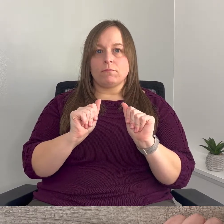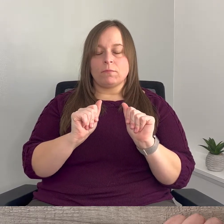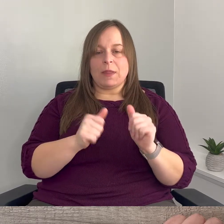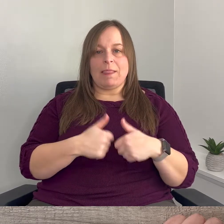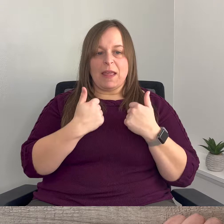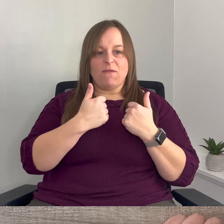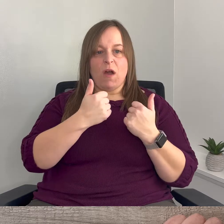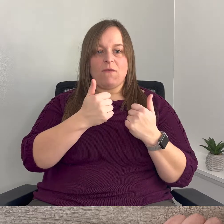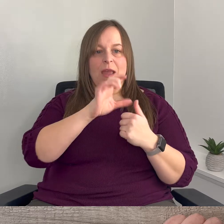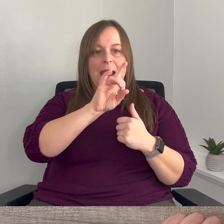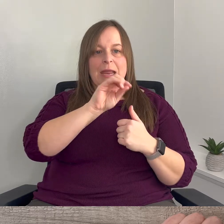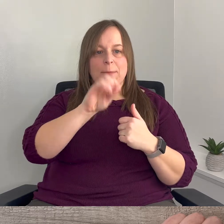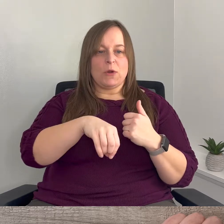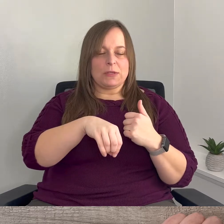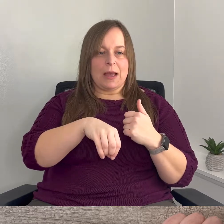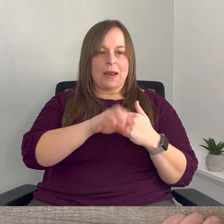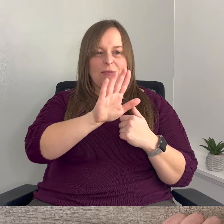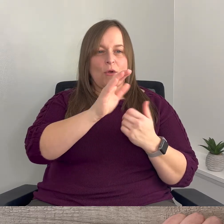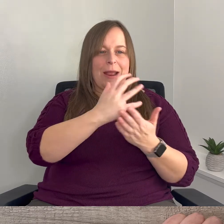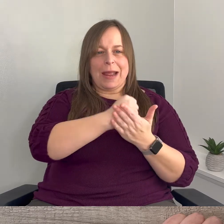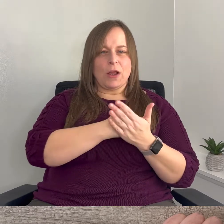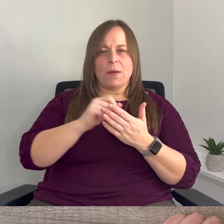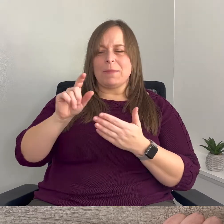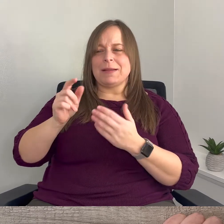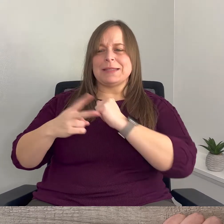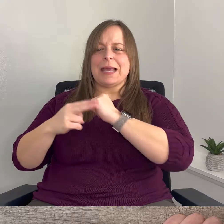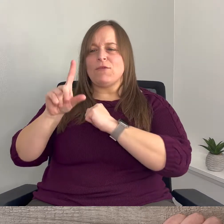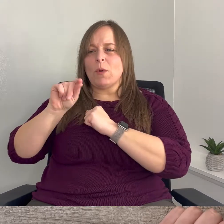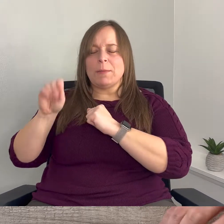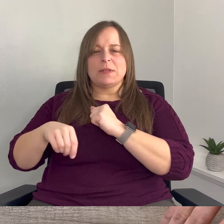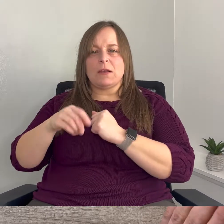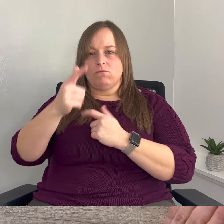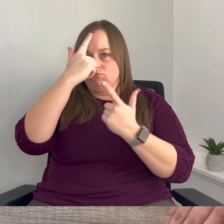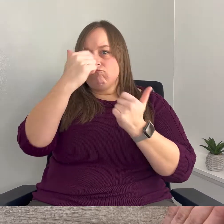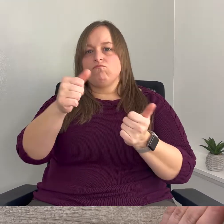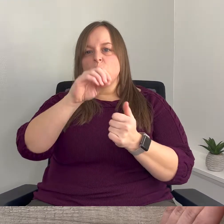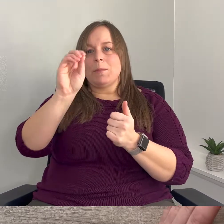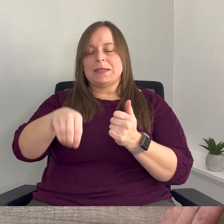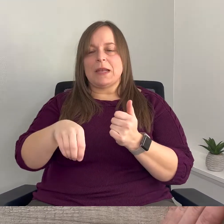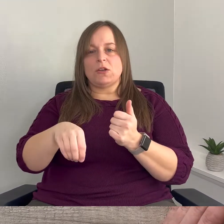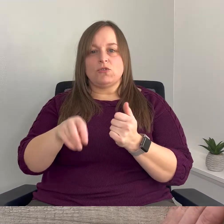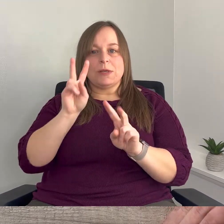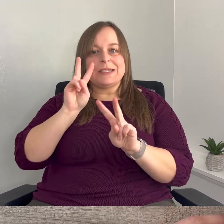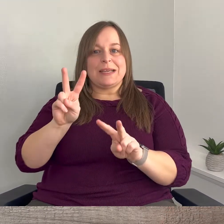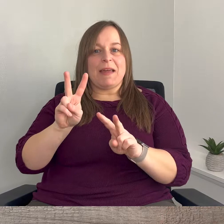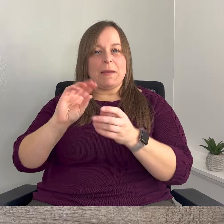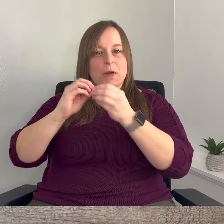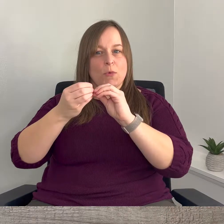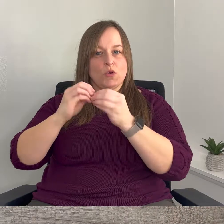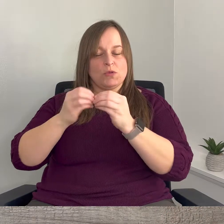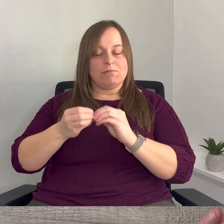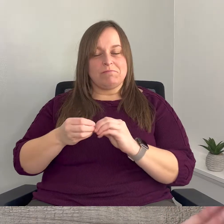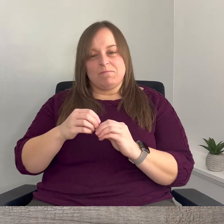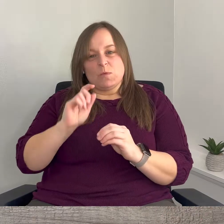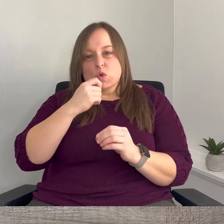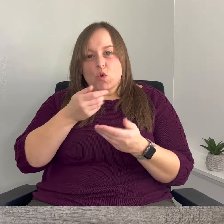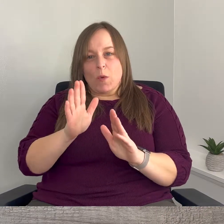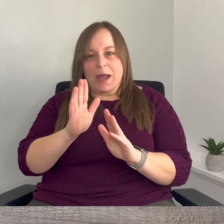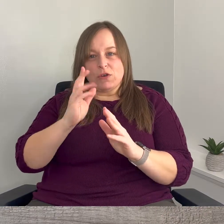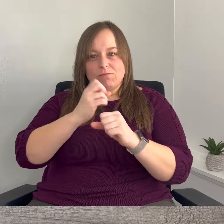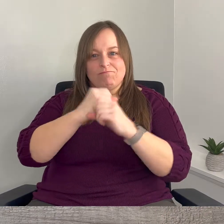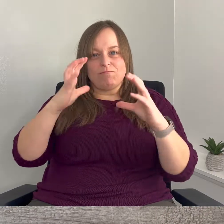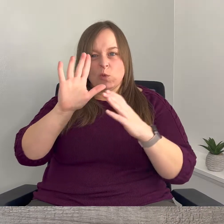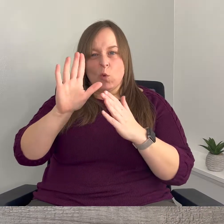to live off 80% their income and save 20%, whatever, your percentages are. You can see that